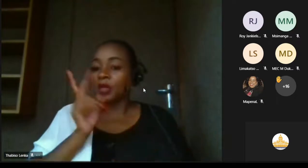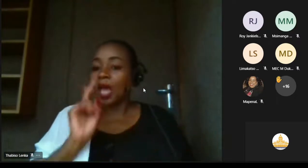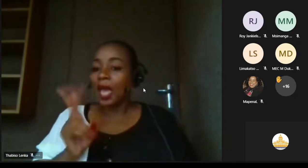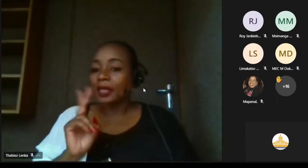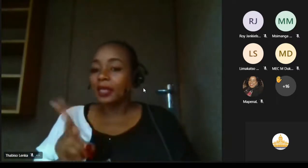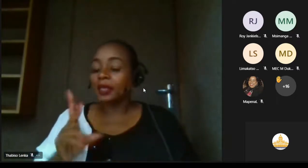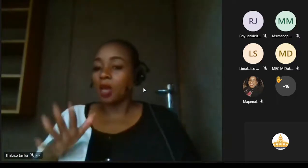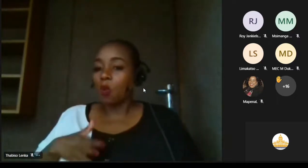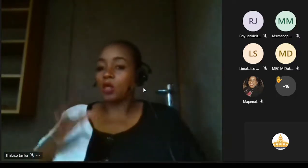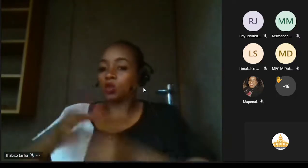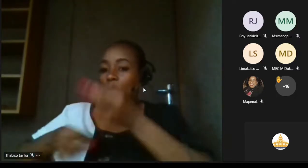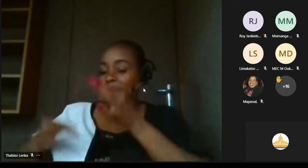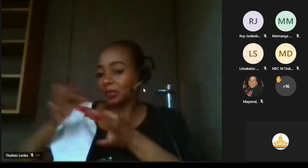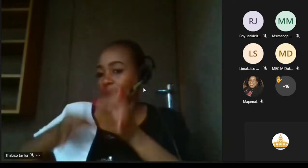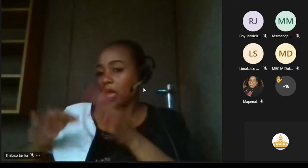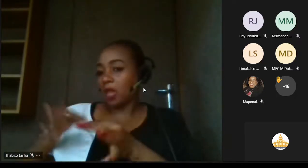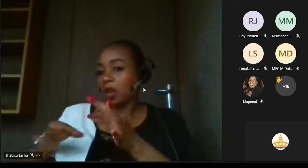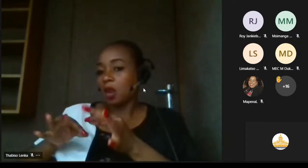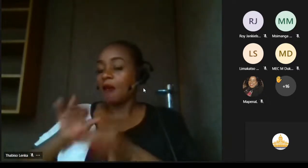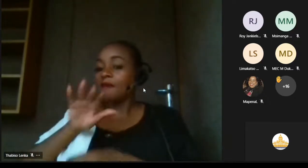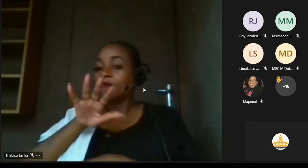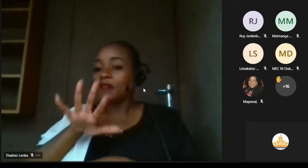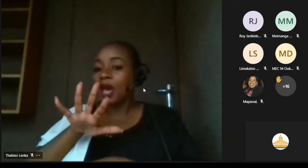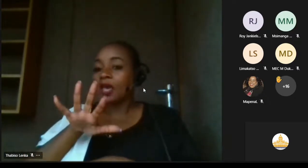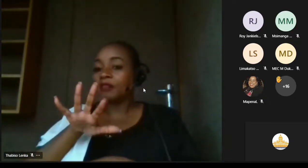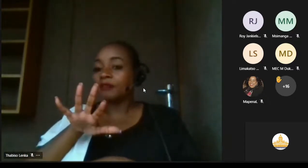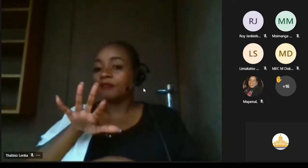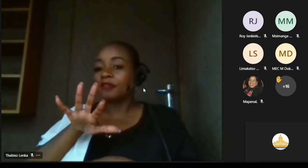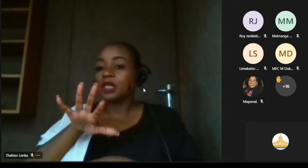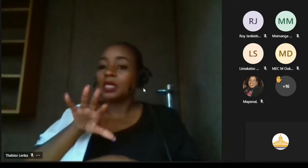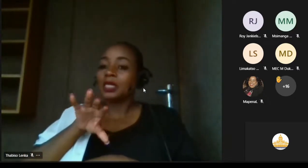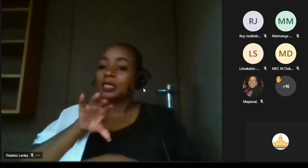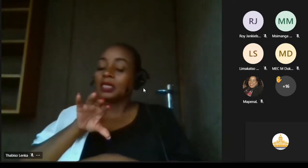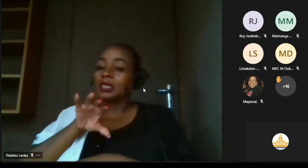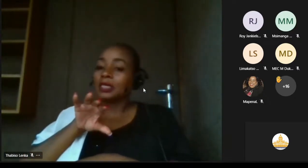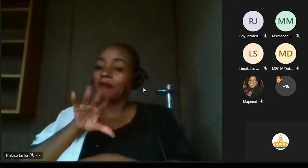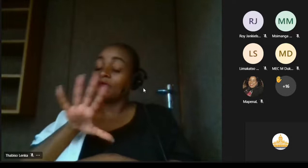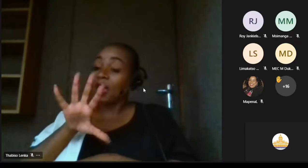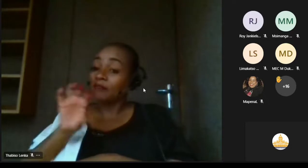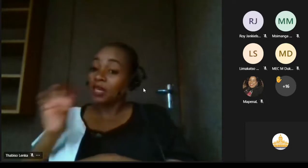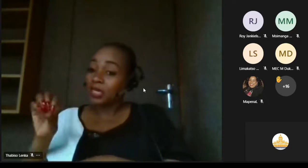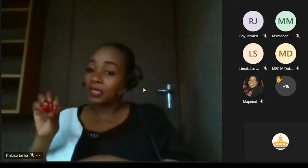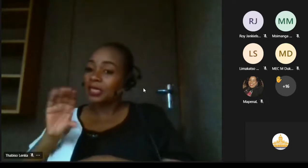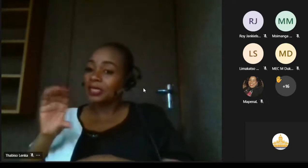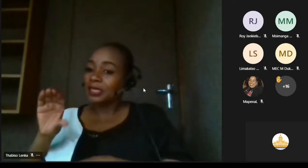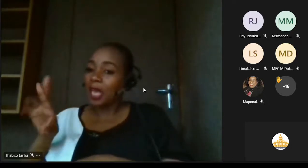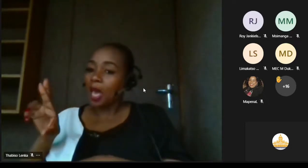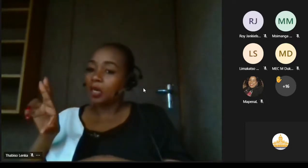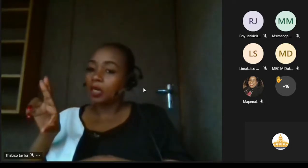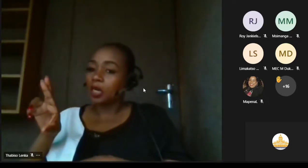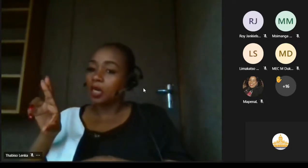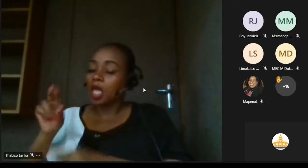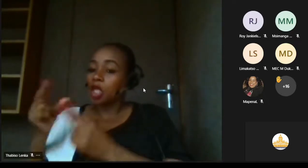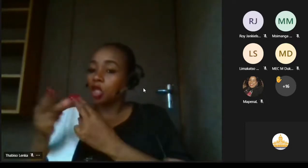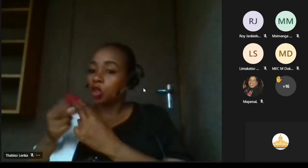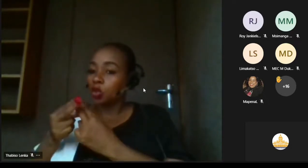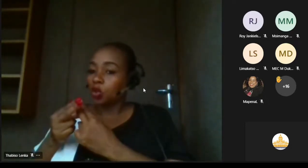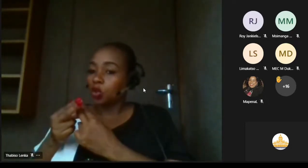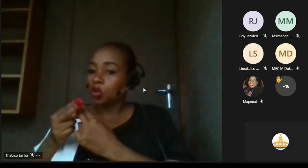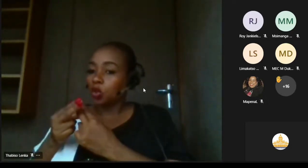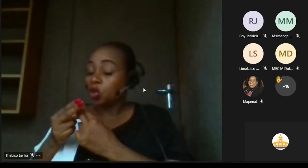indicate to the house that 500 CRU units are also being approved ebile ga mathuleng